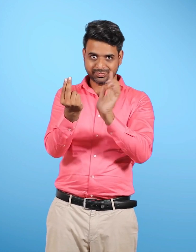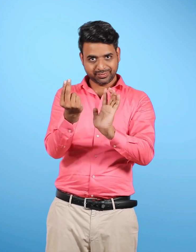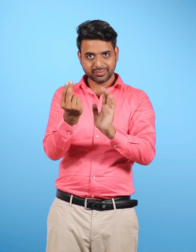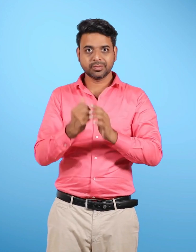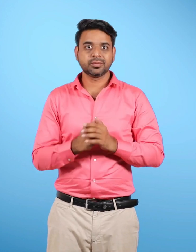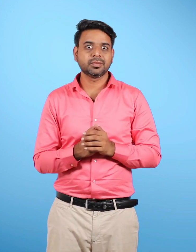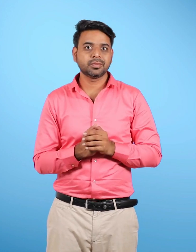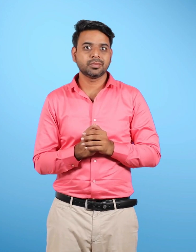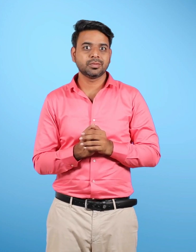electric bulb.